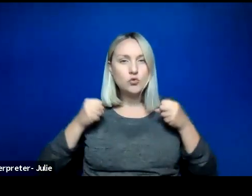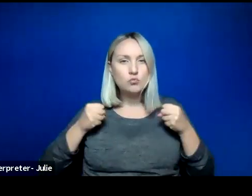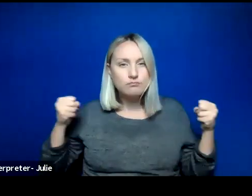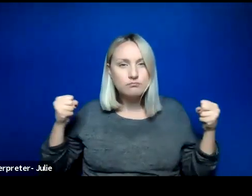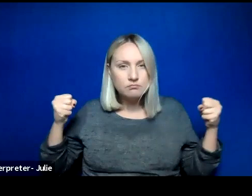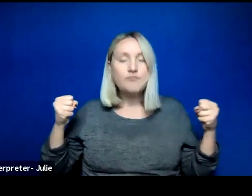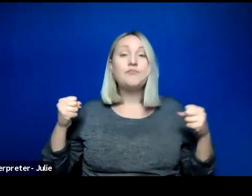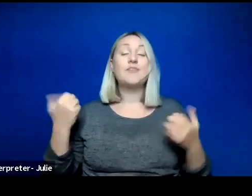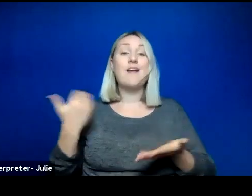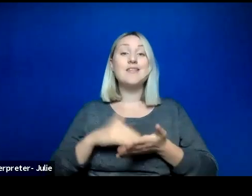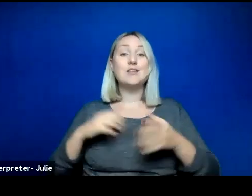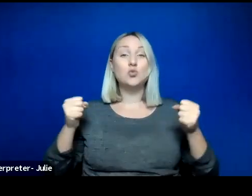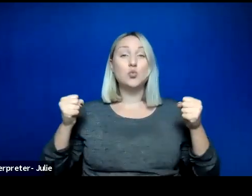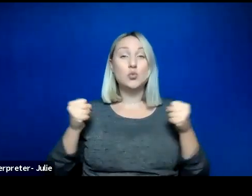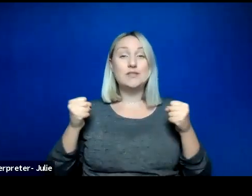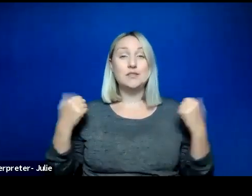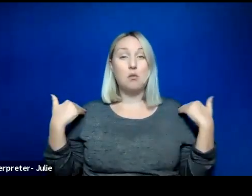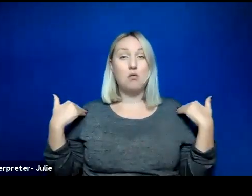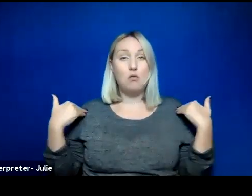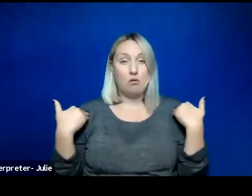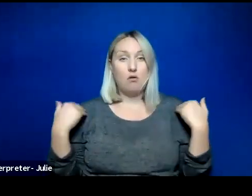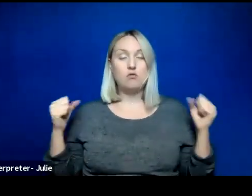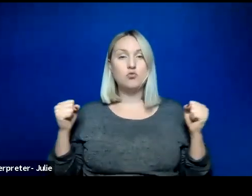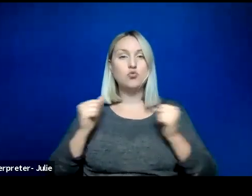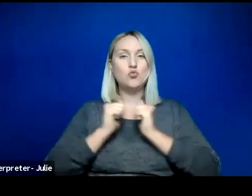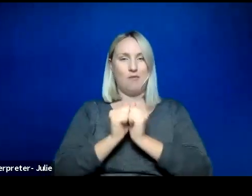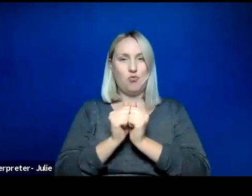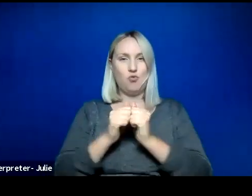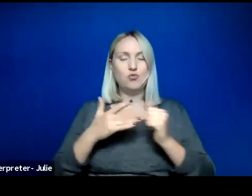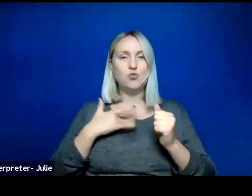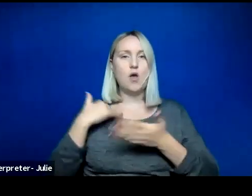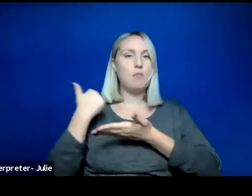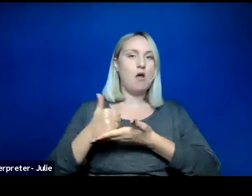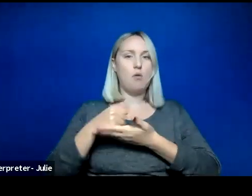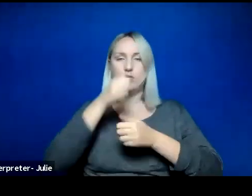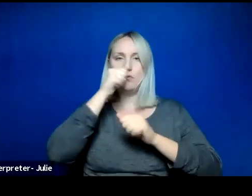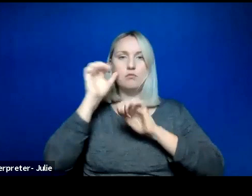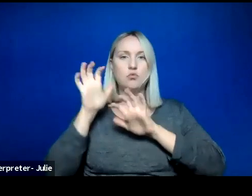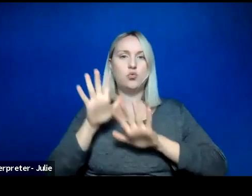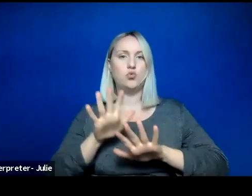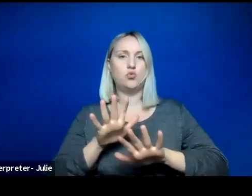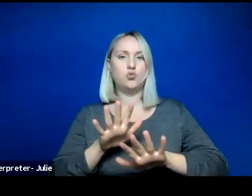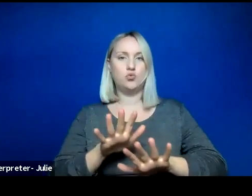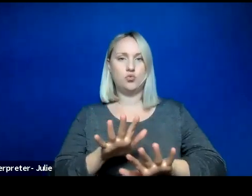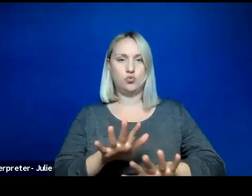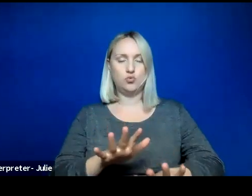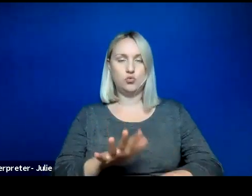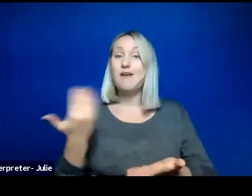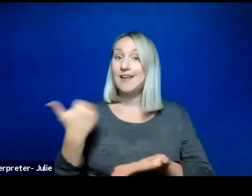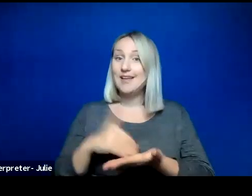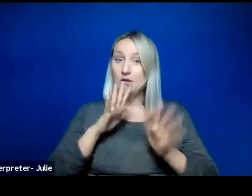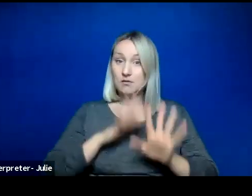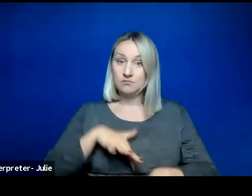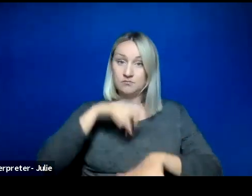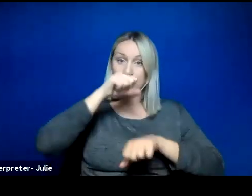then squeeze those shoulder blade muscles together to help assist the air out. Again, breathe into